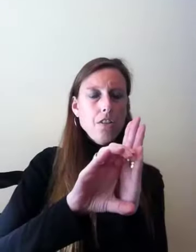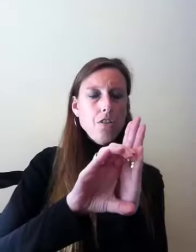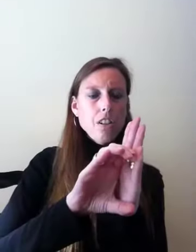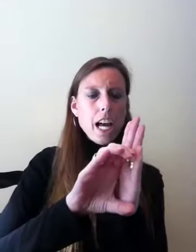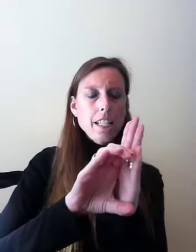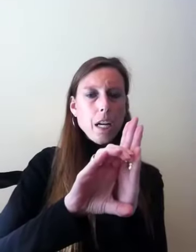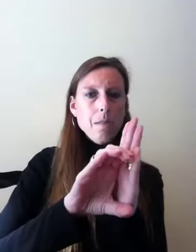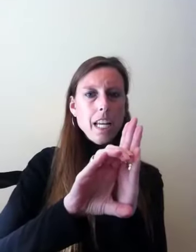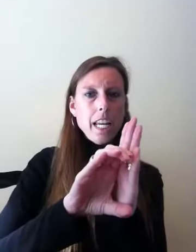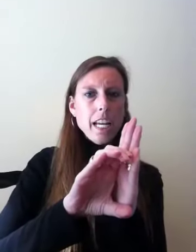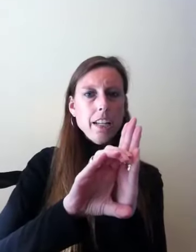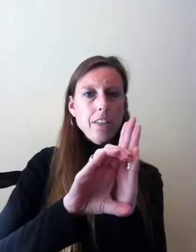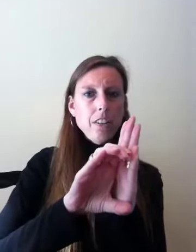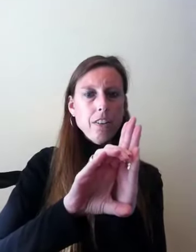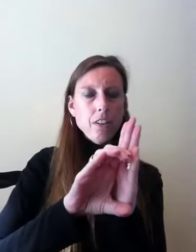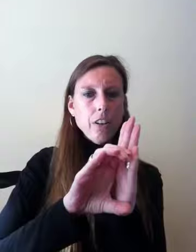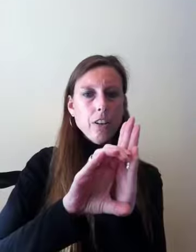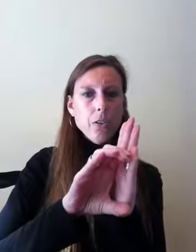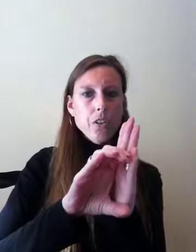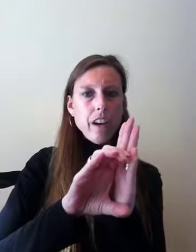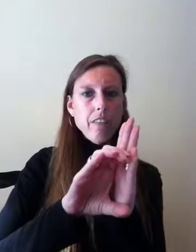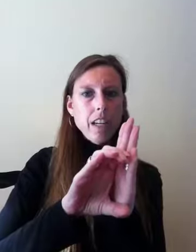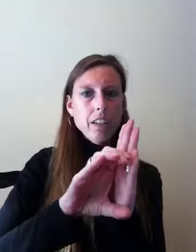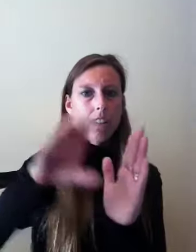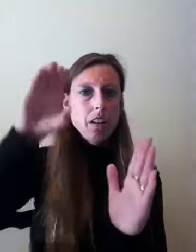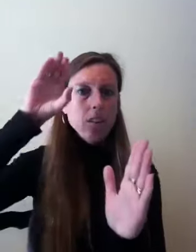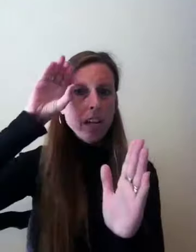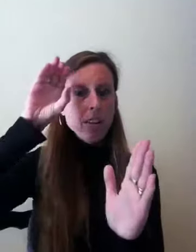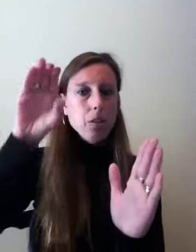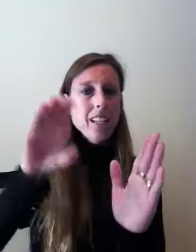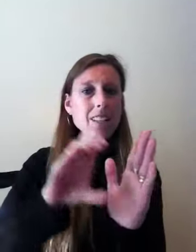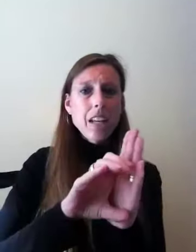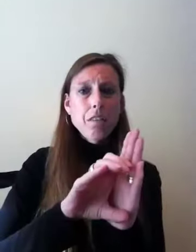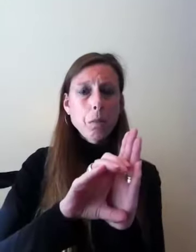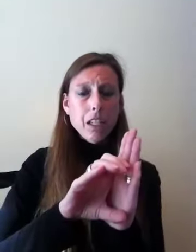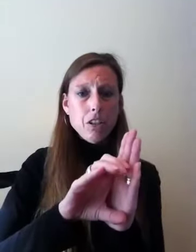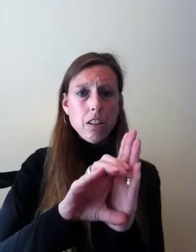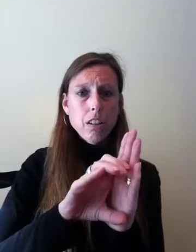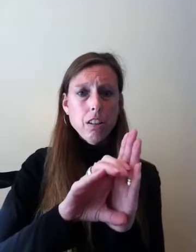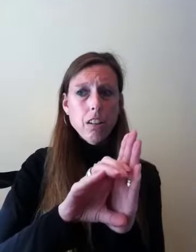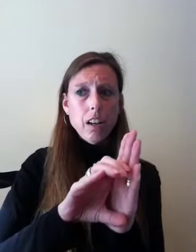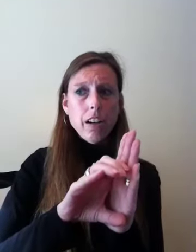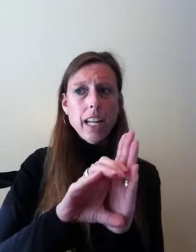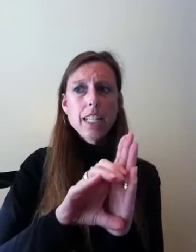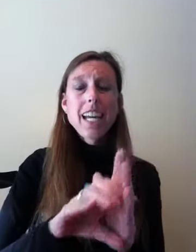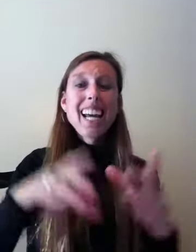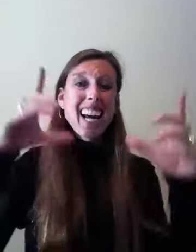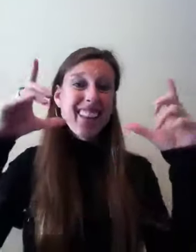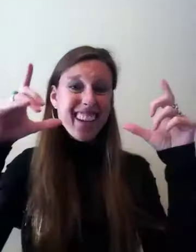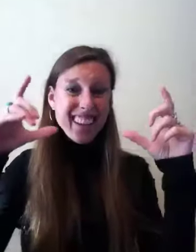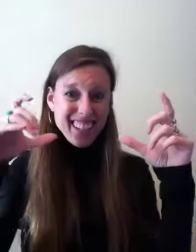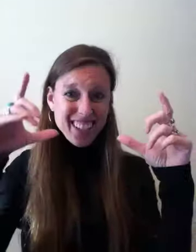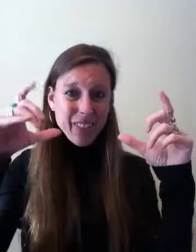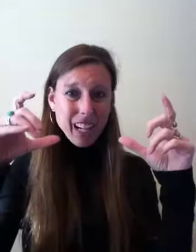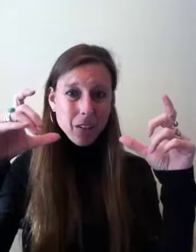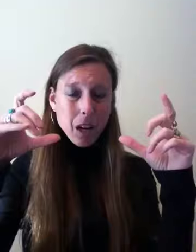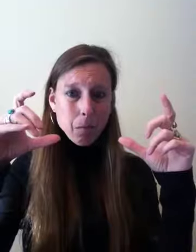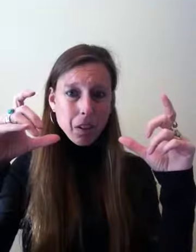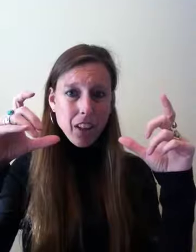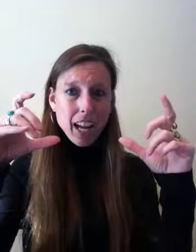your non-dominant hand, the closed 5 hand. Okay, so that's the sign for picture. All right, and then you follow up with that